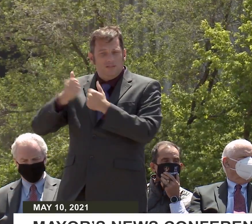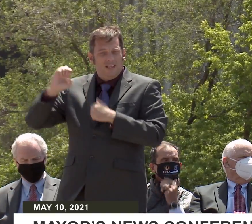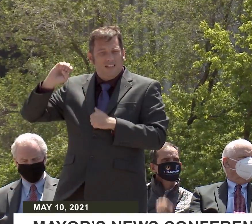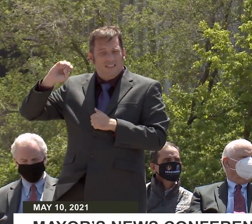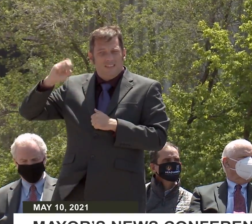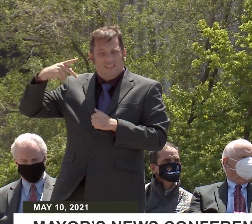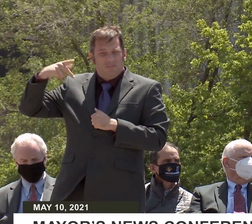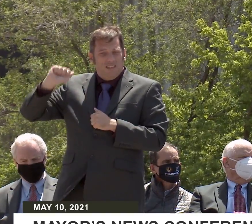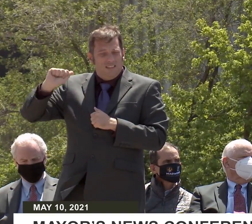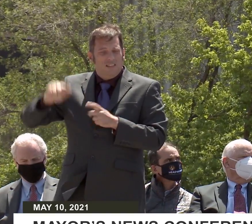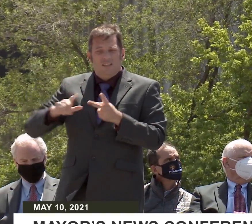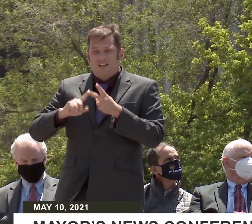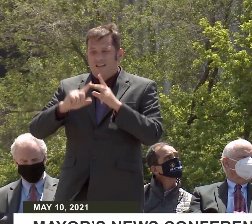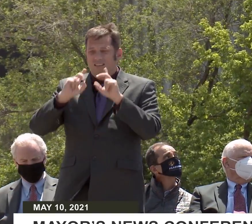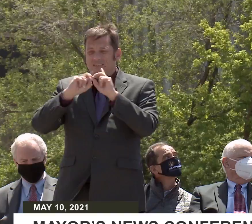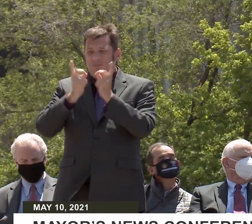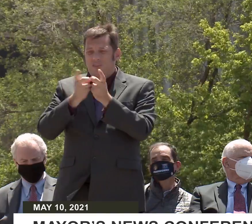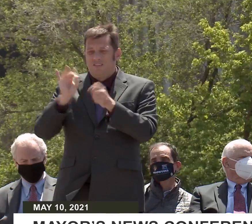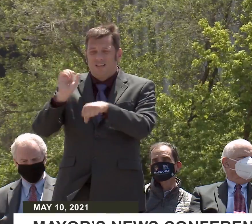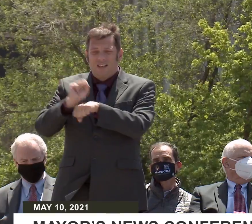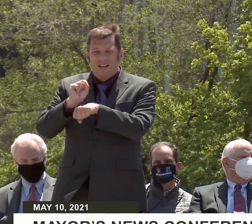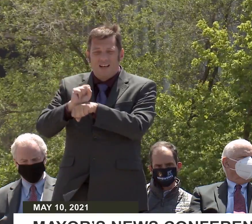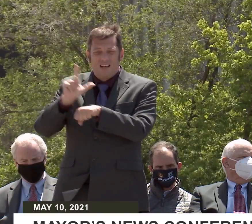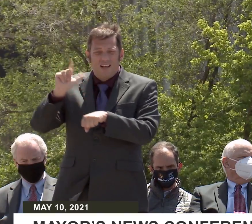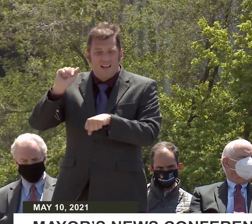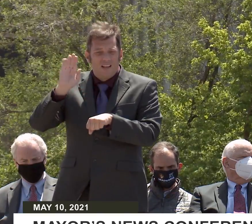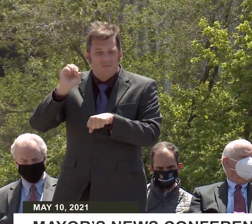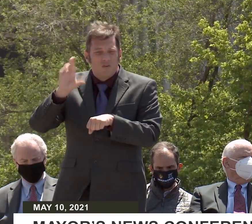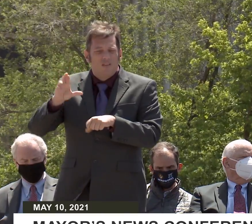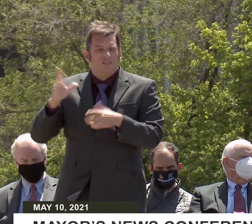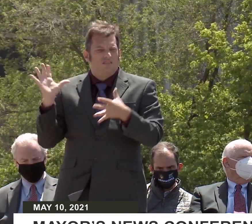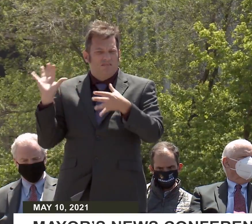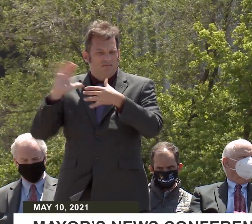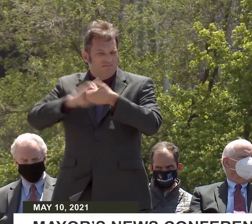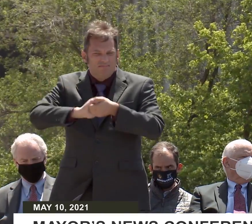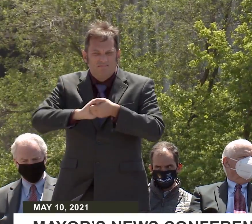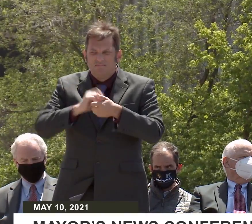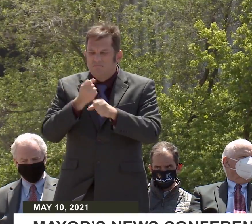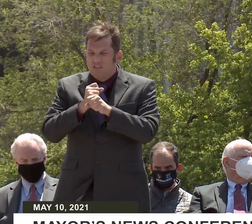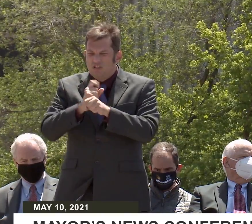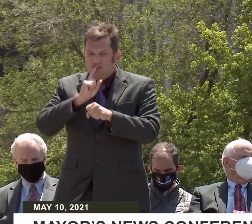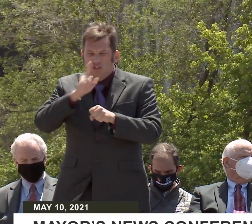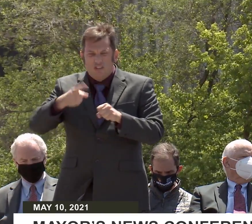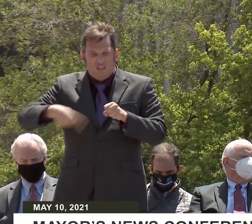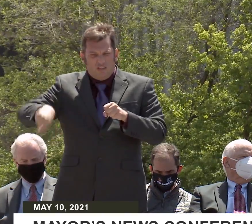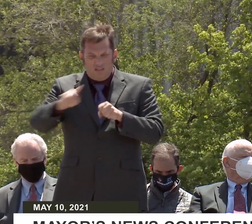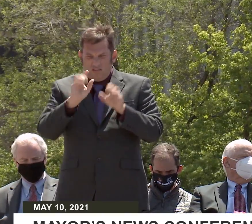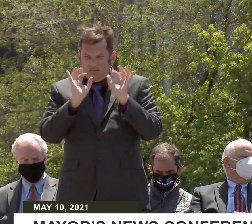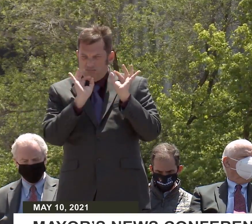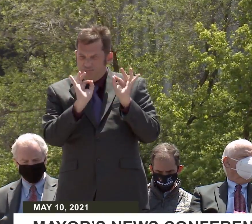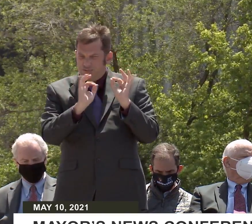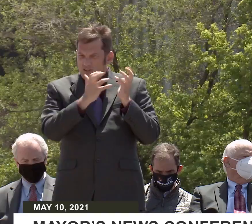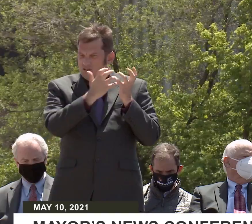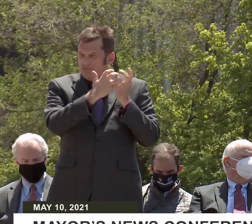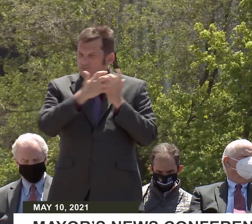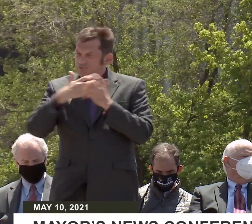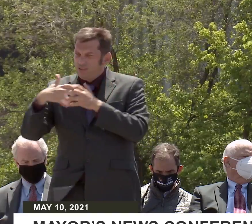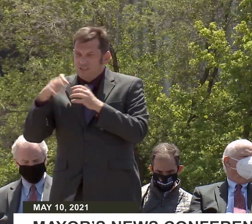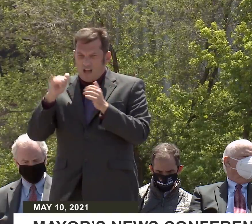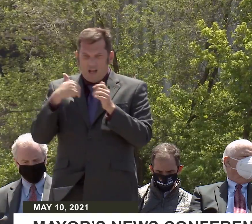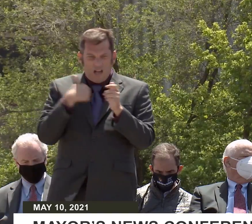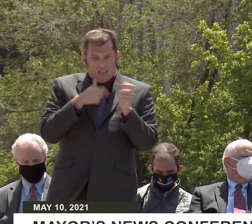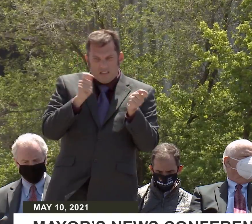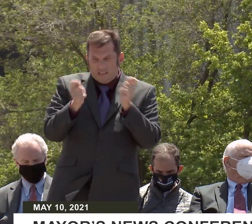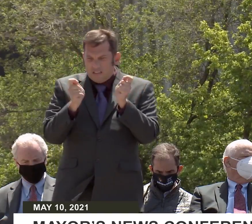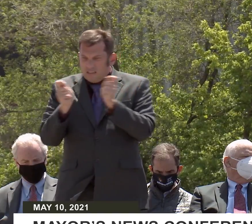and working with city officials to ensure that there's compliance with the modified consent decree. Now, we are truly